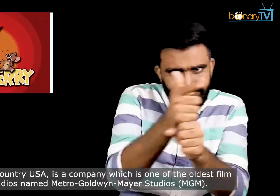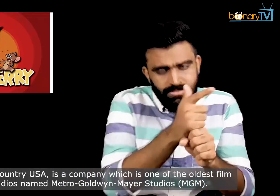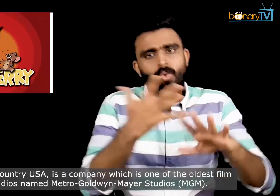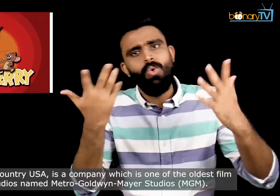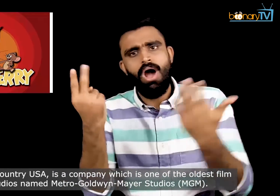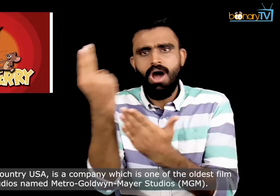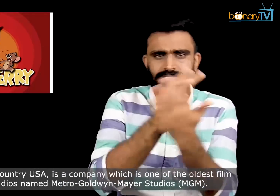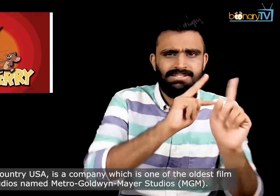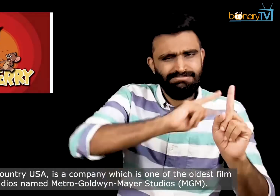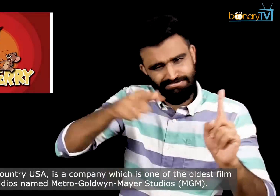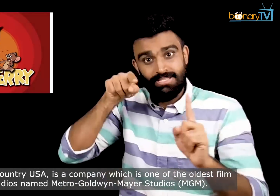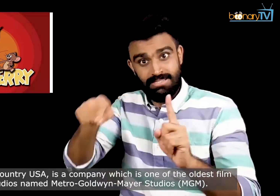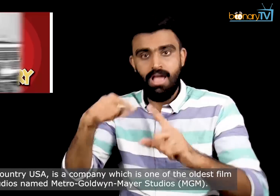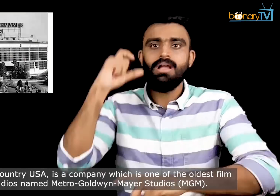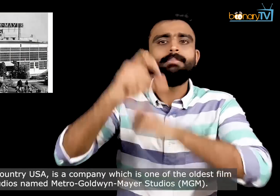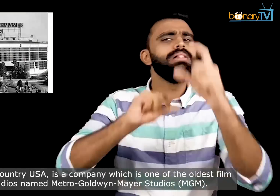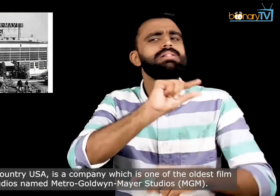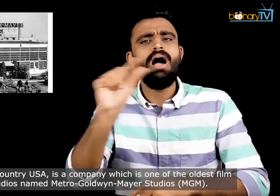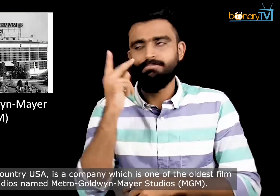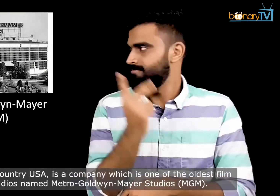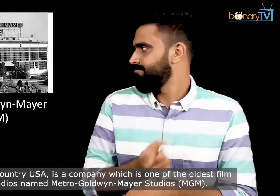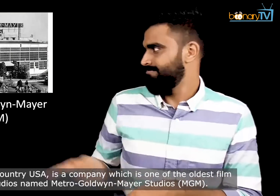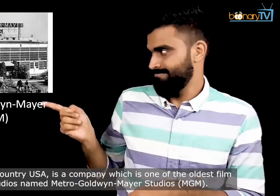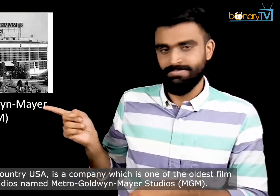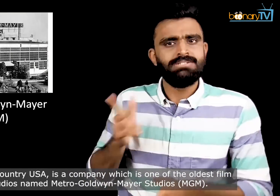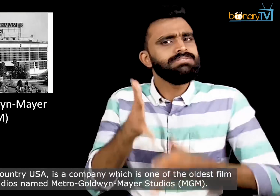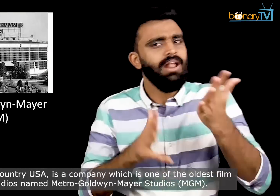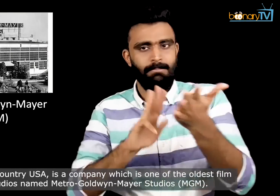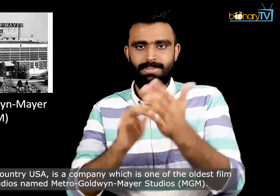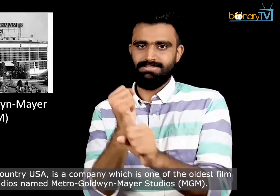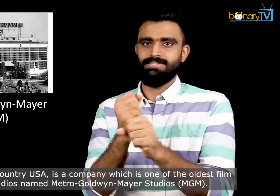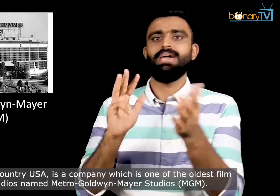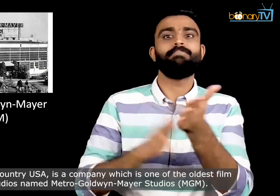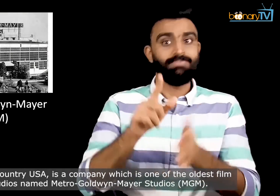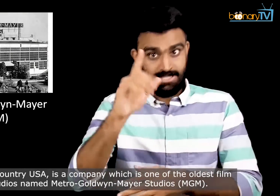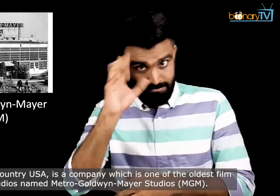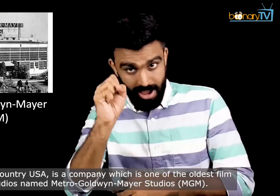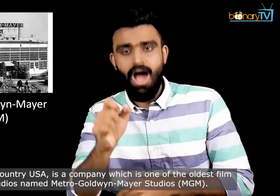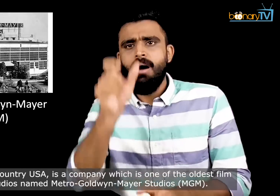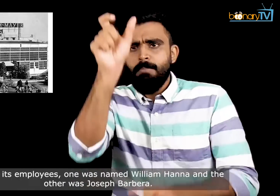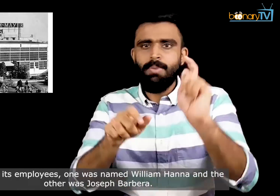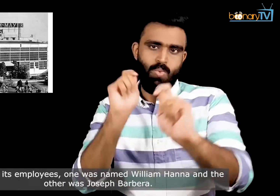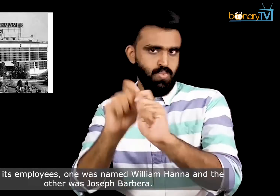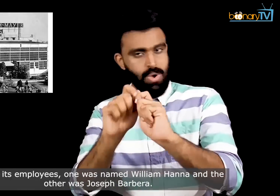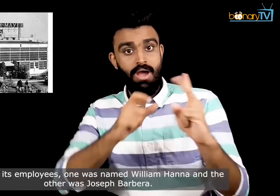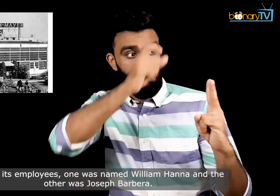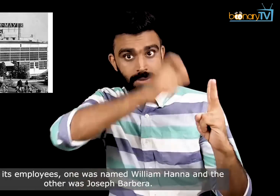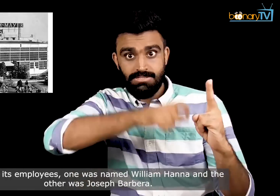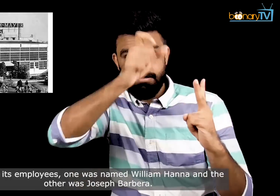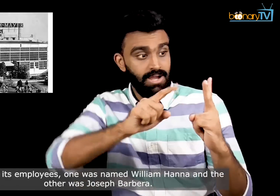studios, named Metro-Goldwyn-Mayer Studios, or MGM in short. Two of its employees,